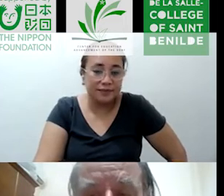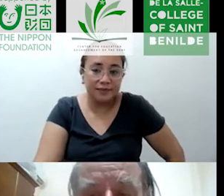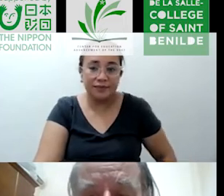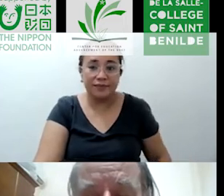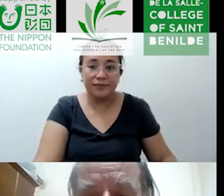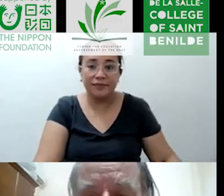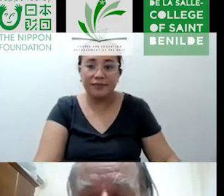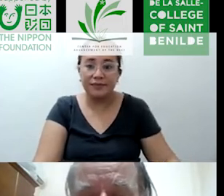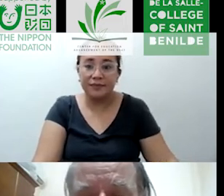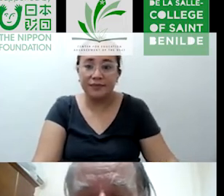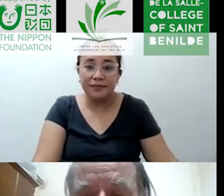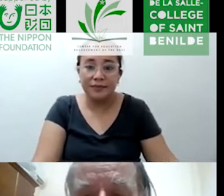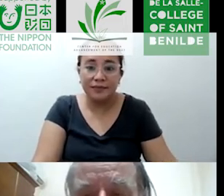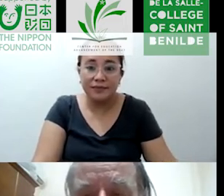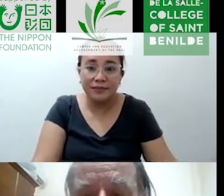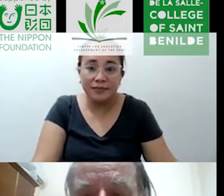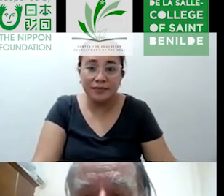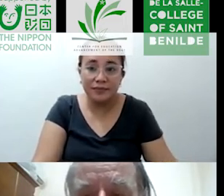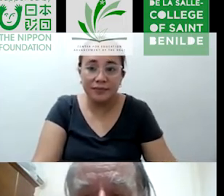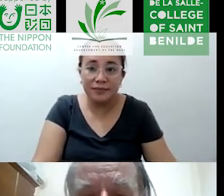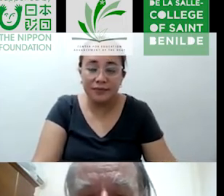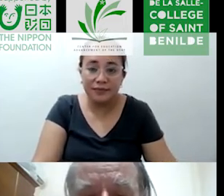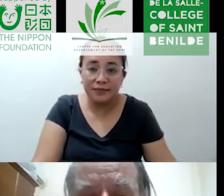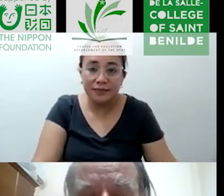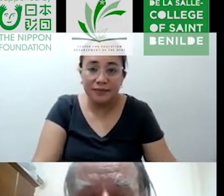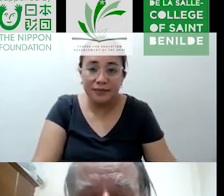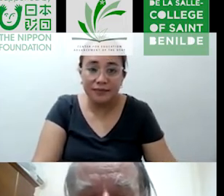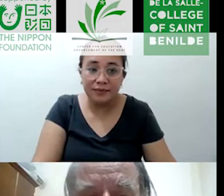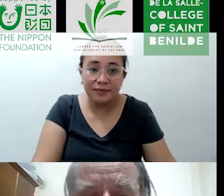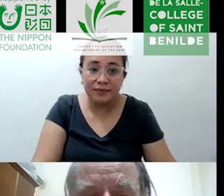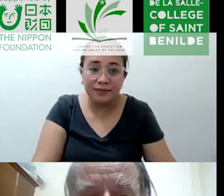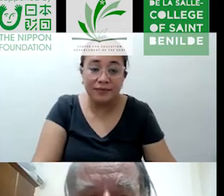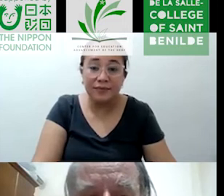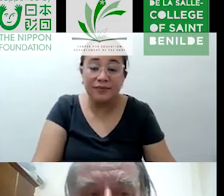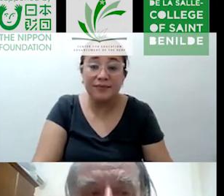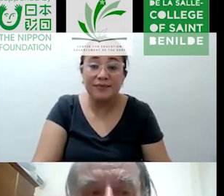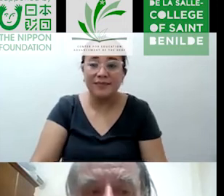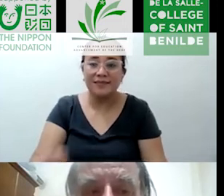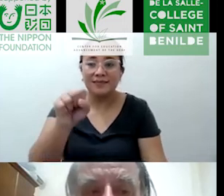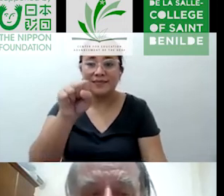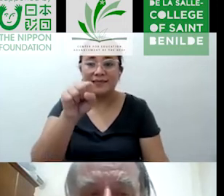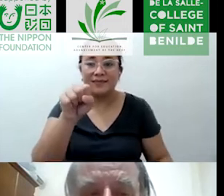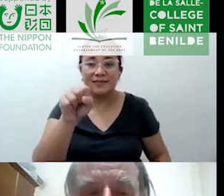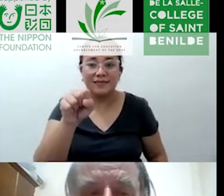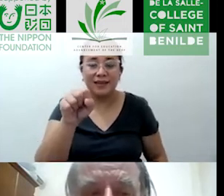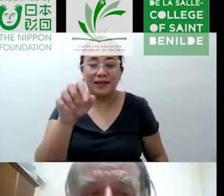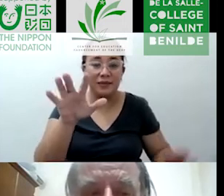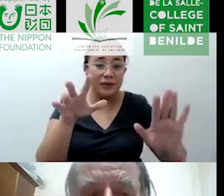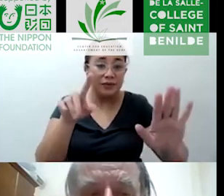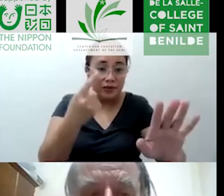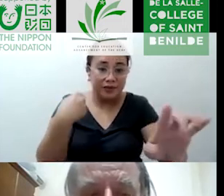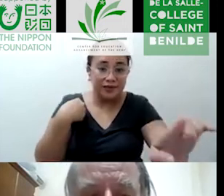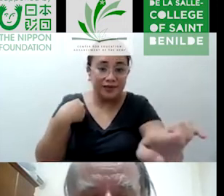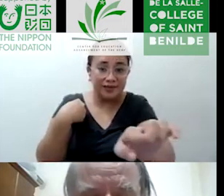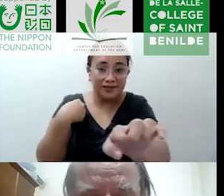Sorry, for the interpreter, you want Jasmine to show the first four hand shapes? Not yet, not yet. I just